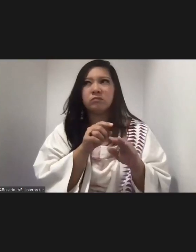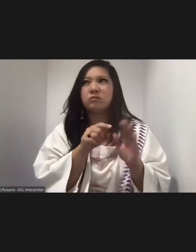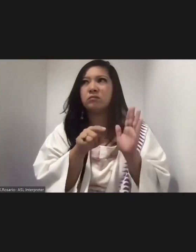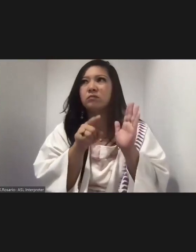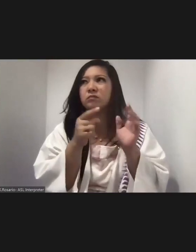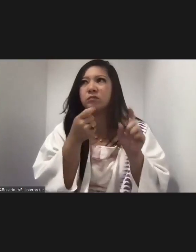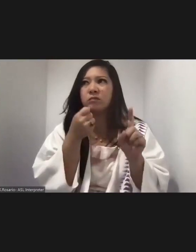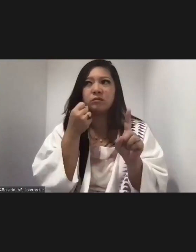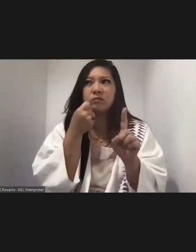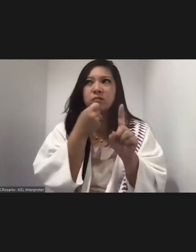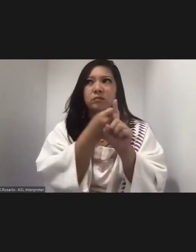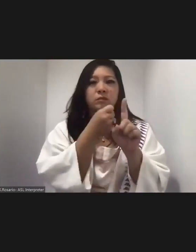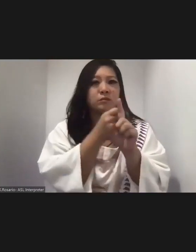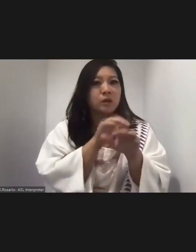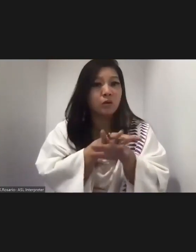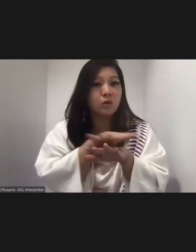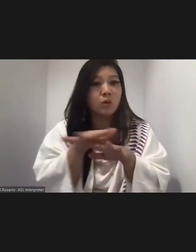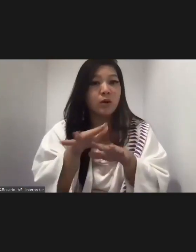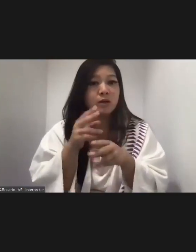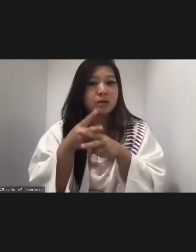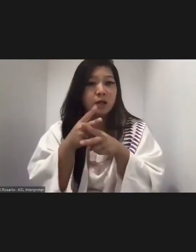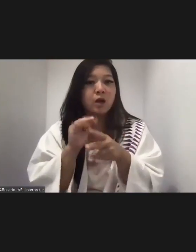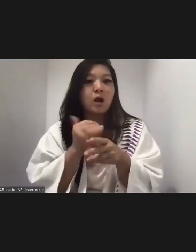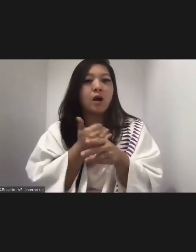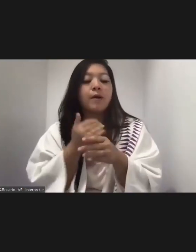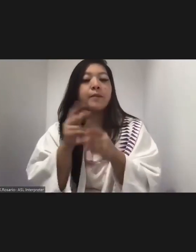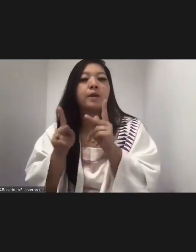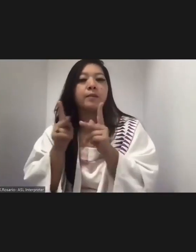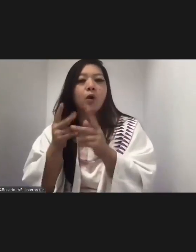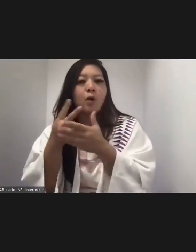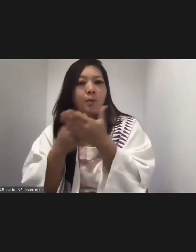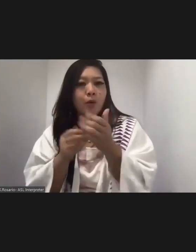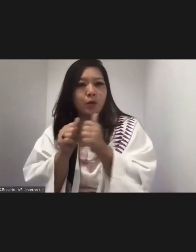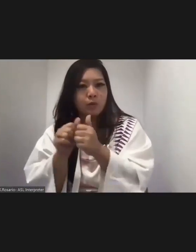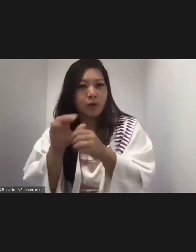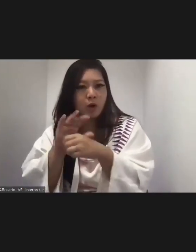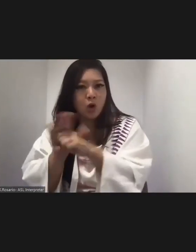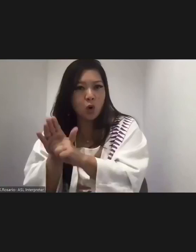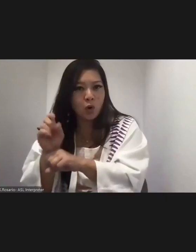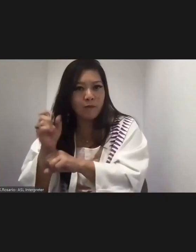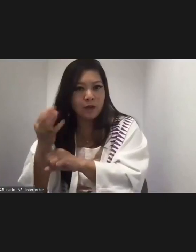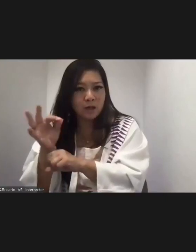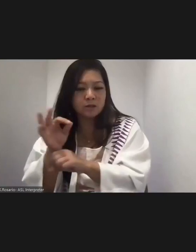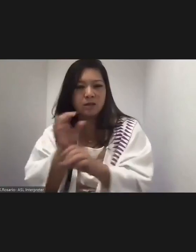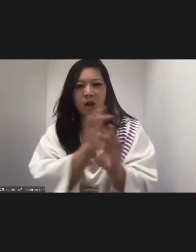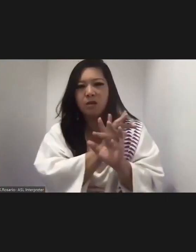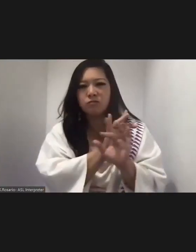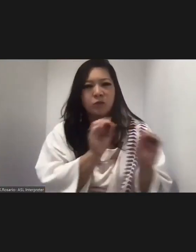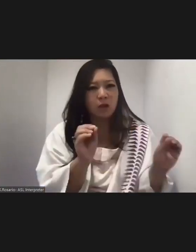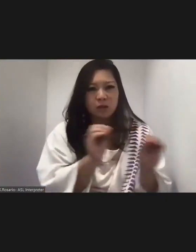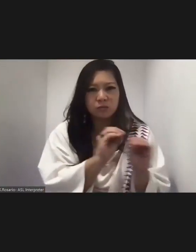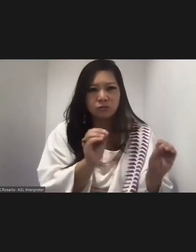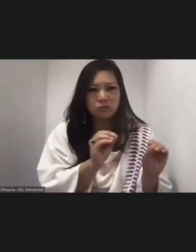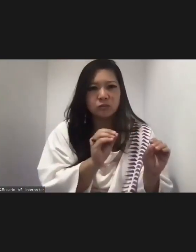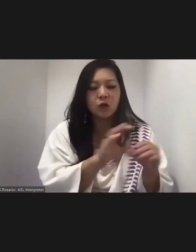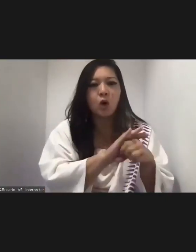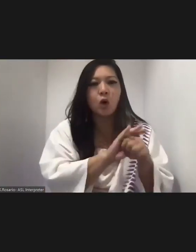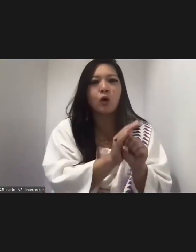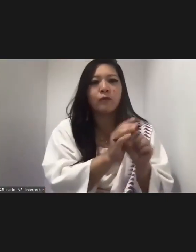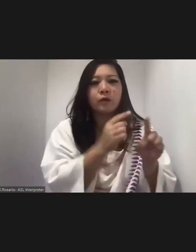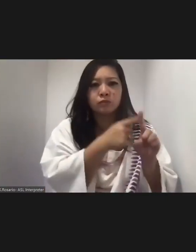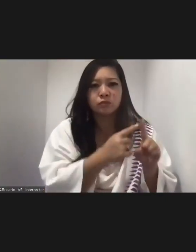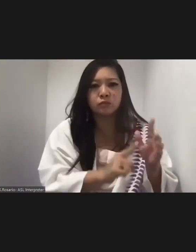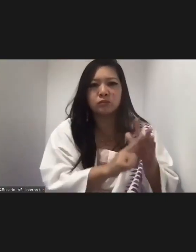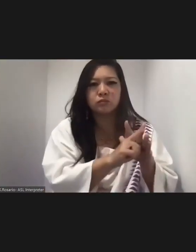our people, both with COVID and non-COVID cases. Our strategy, as